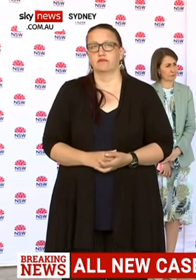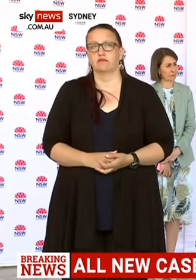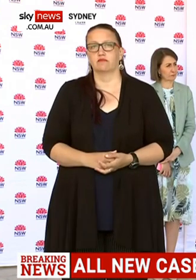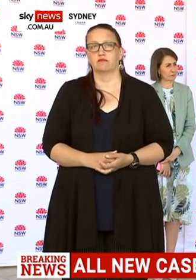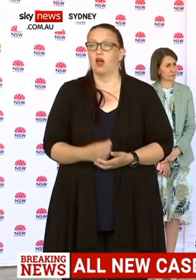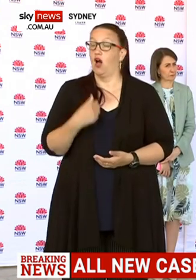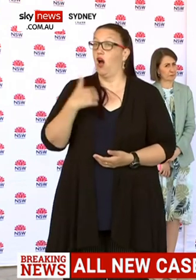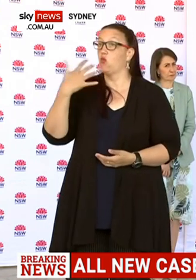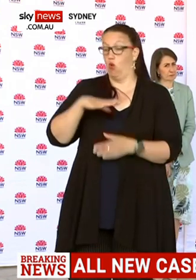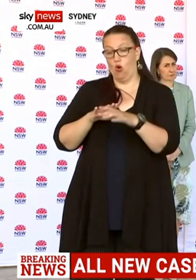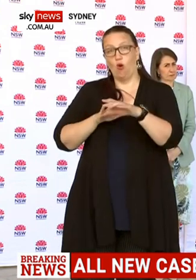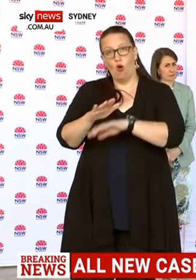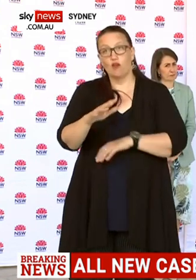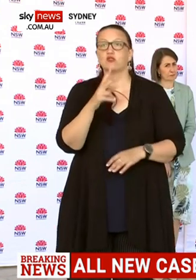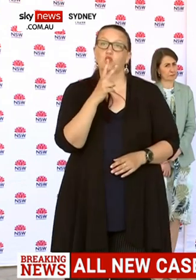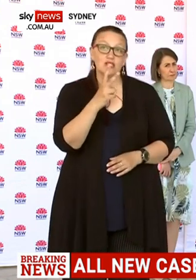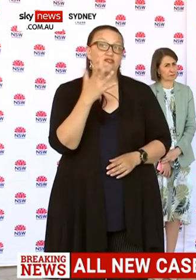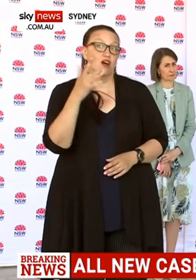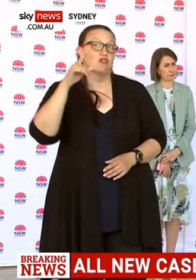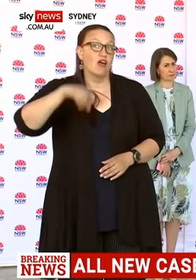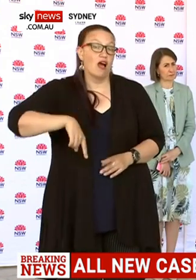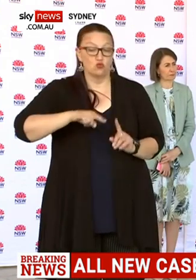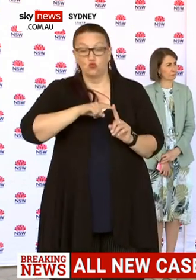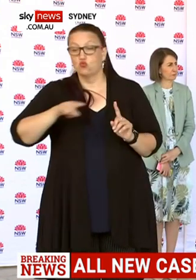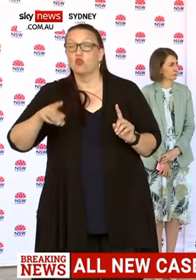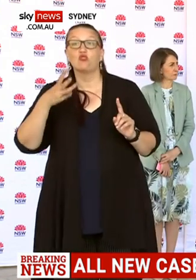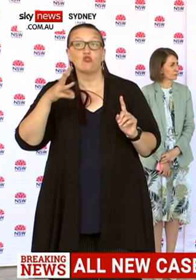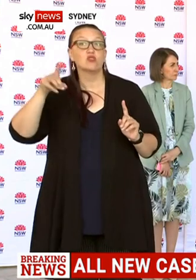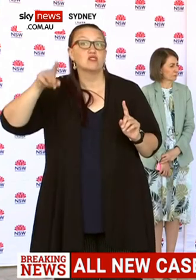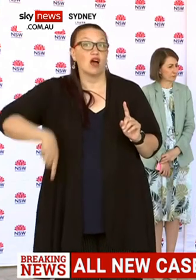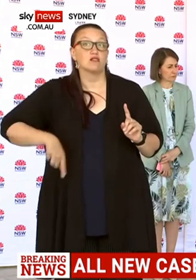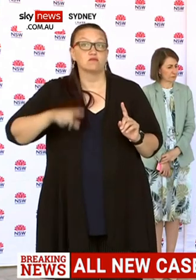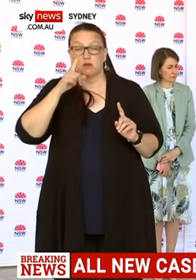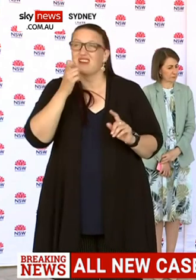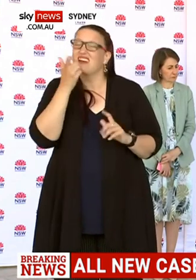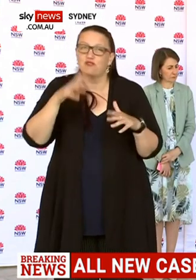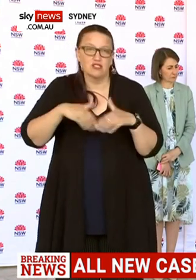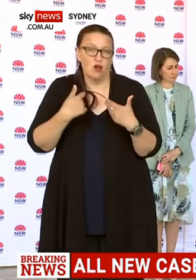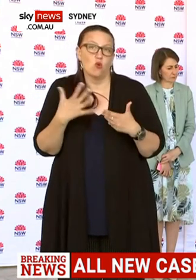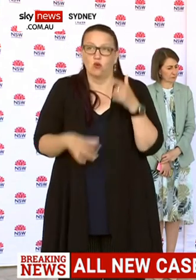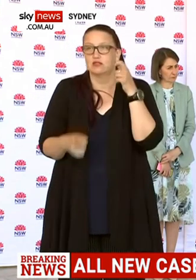25,000 tests, and I would like to see more approaching 30,000 tests as we push to get no community transmission.